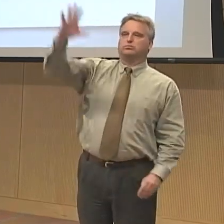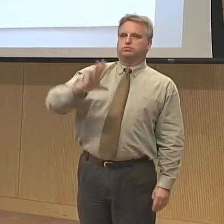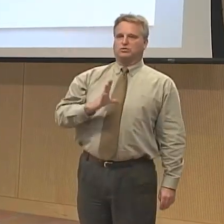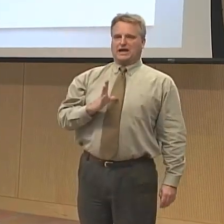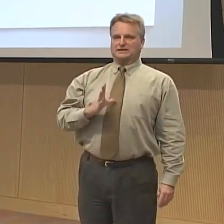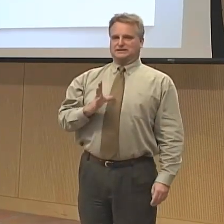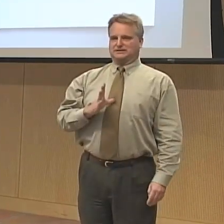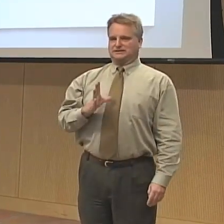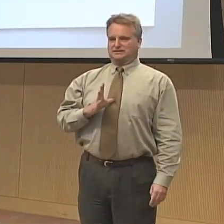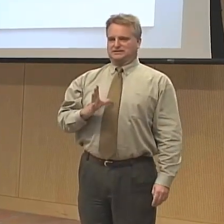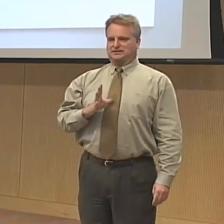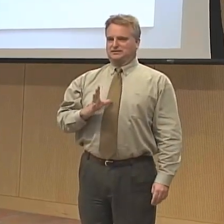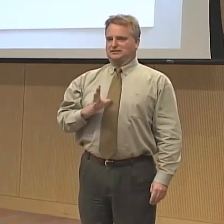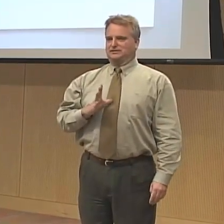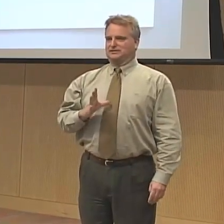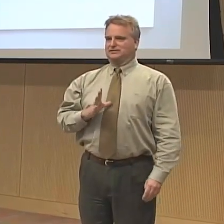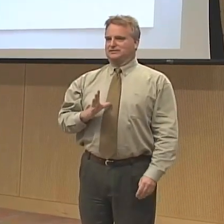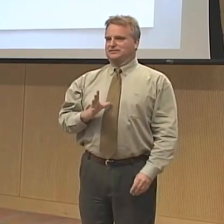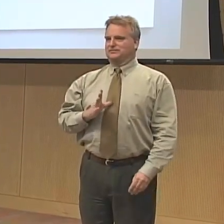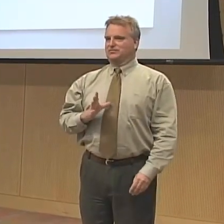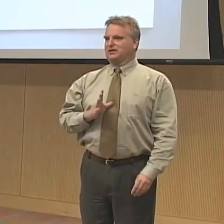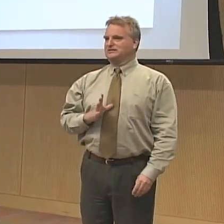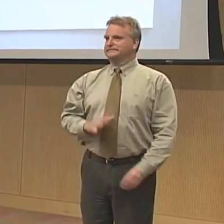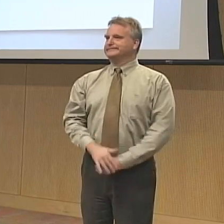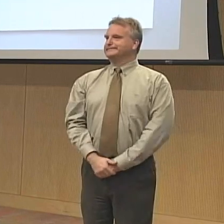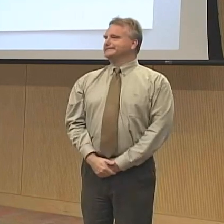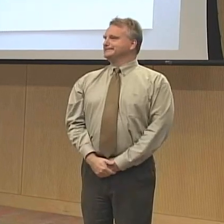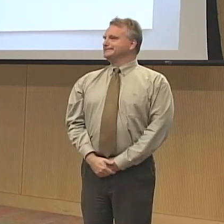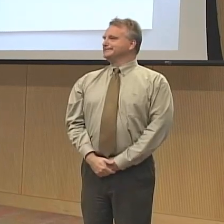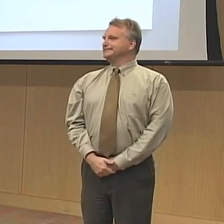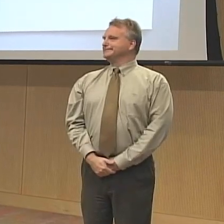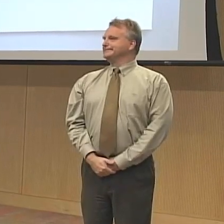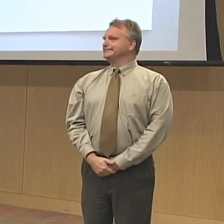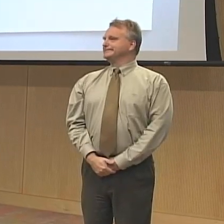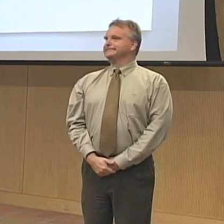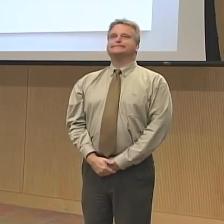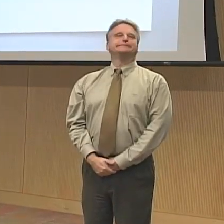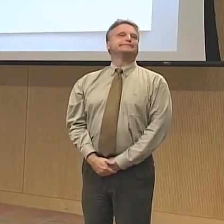And hearing people are way too polite and proper.